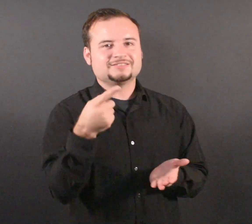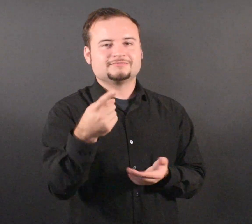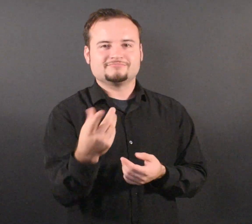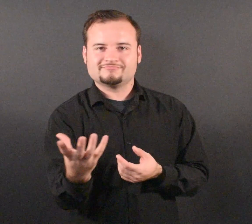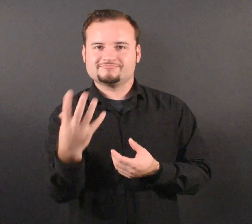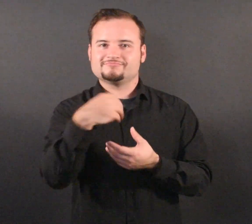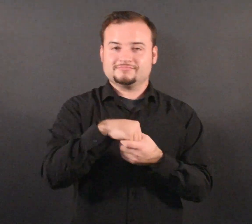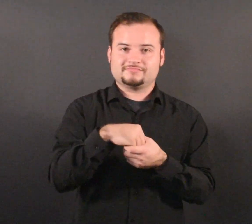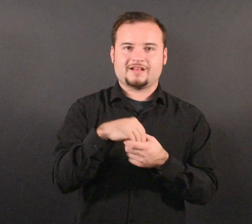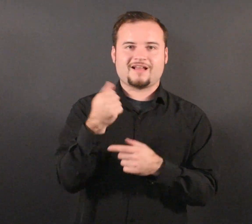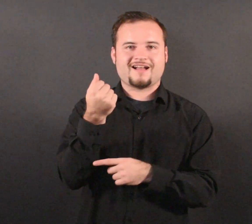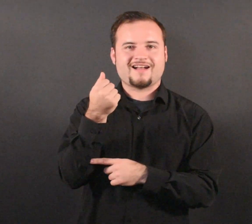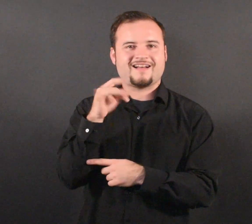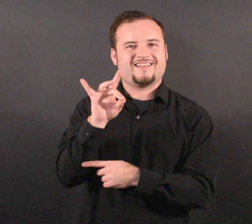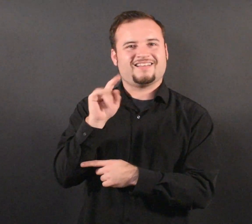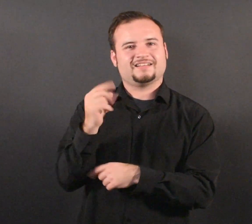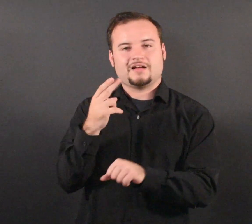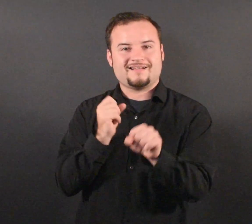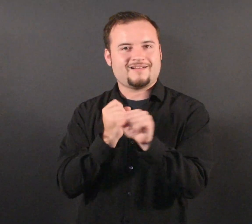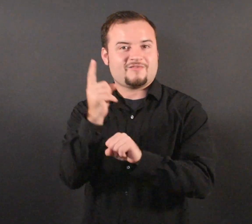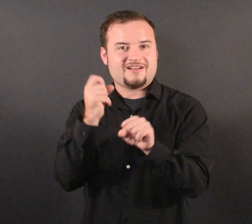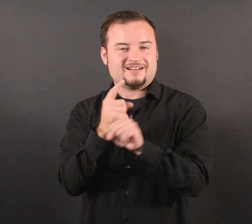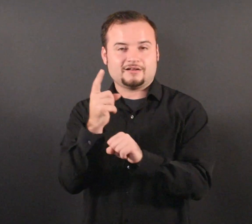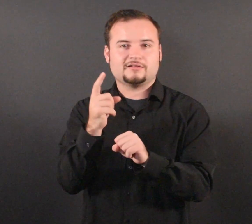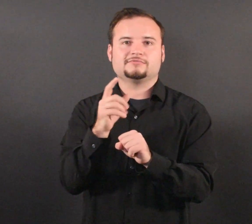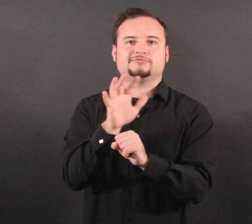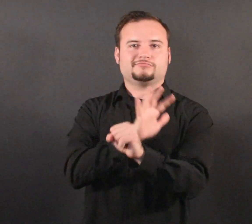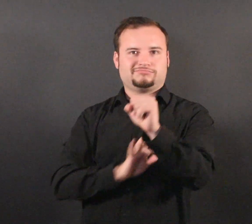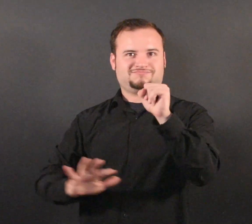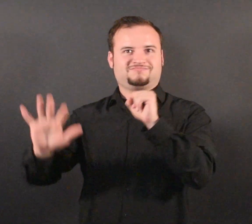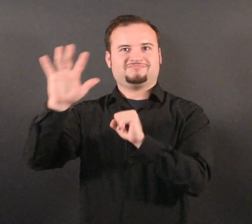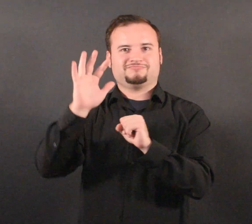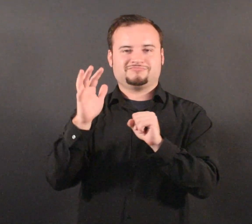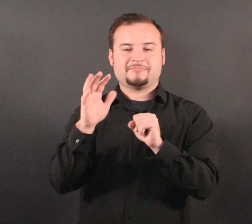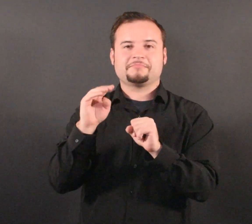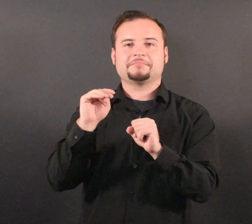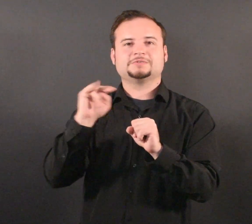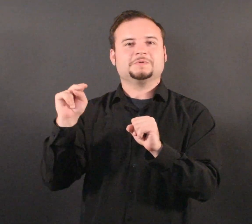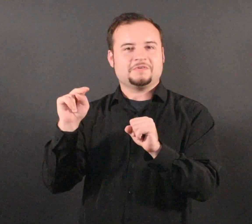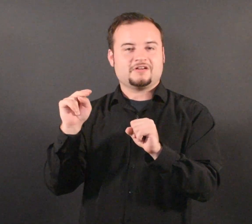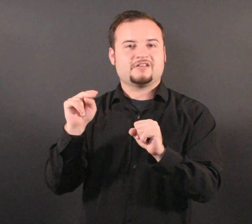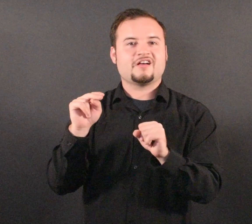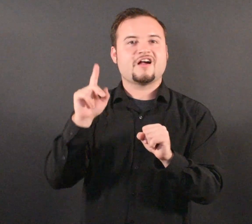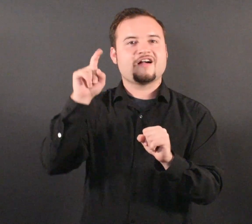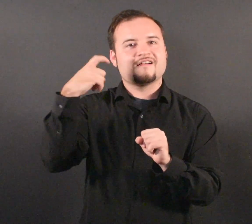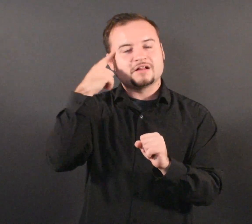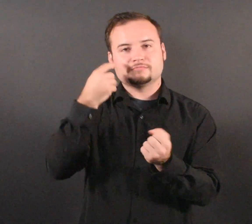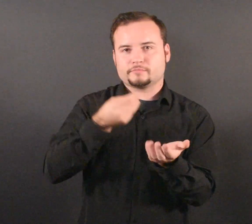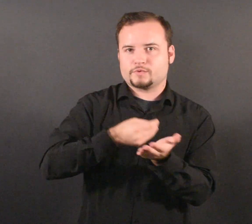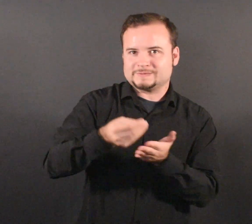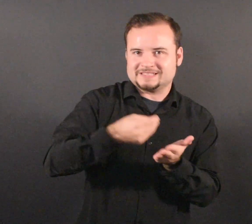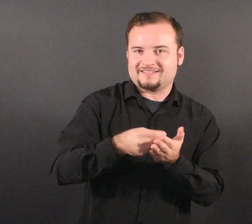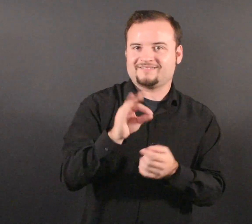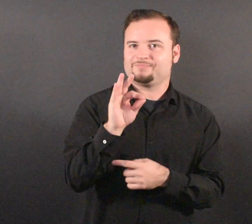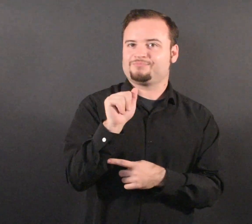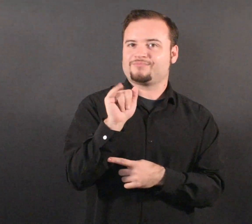Greater Minnesota Government Procurement Fair on Tuesday,